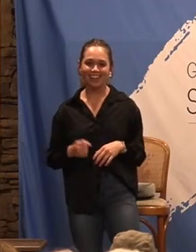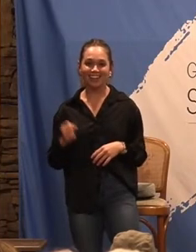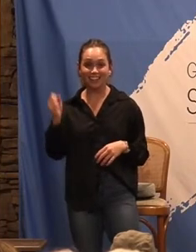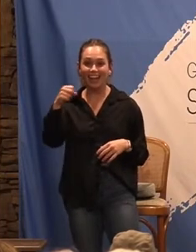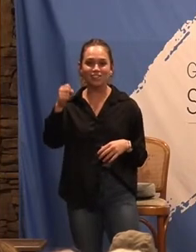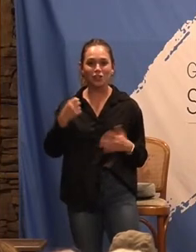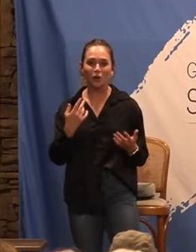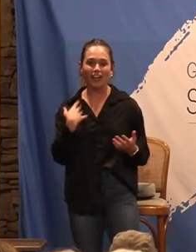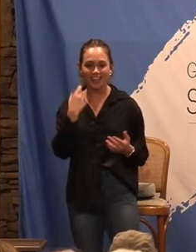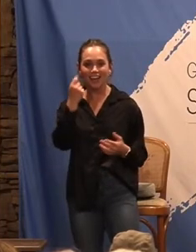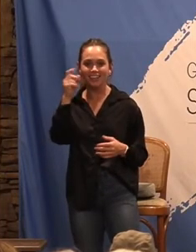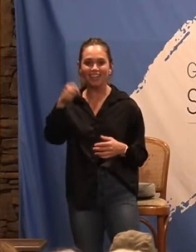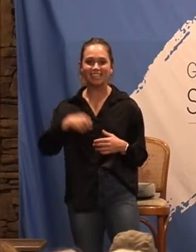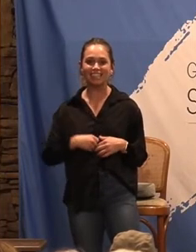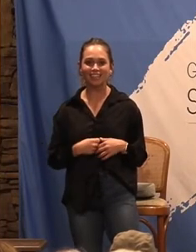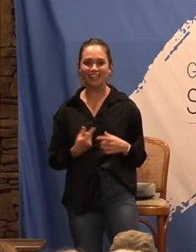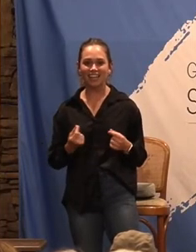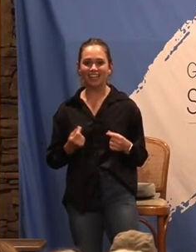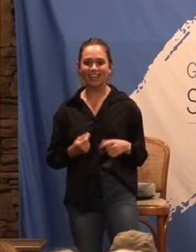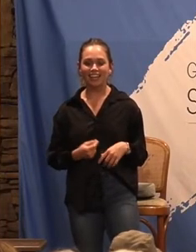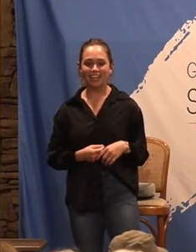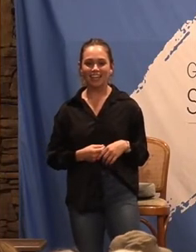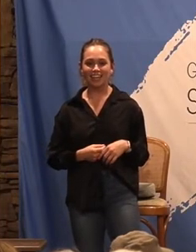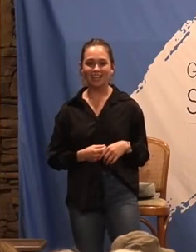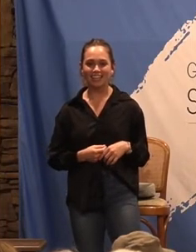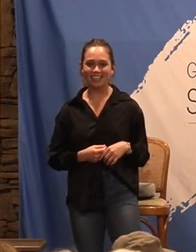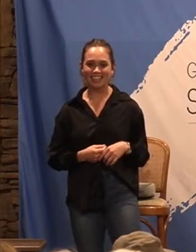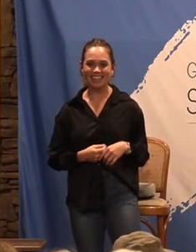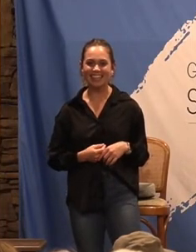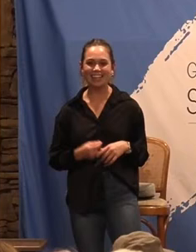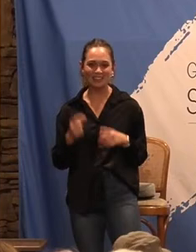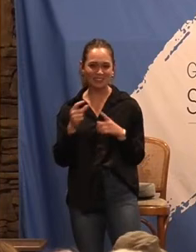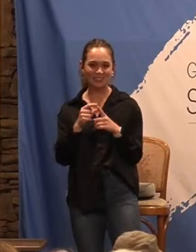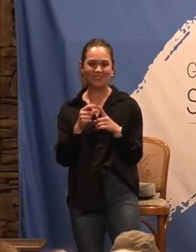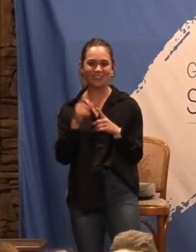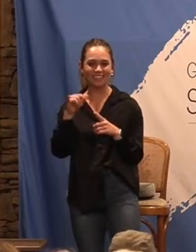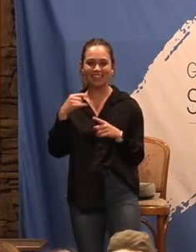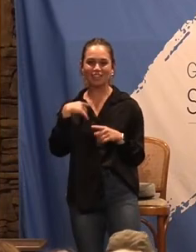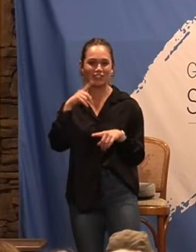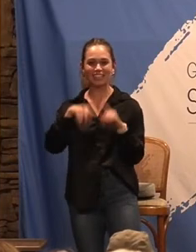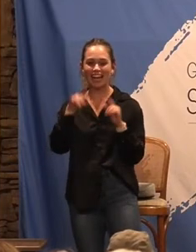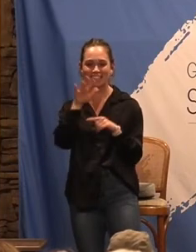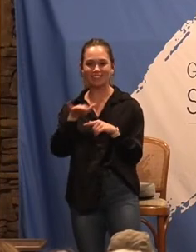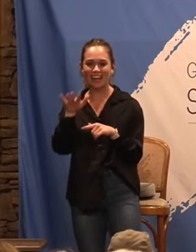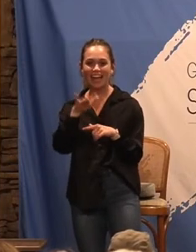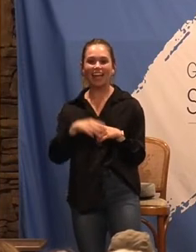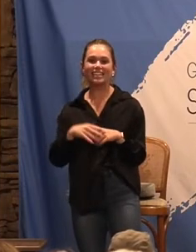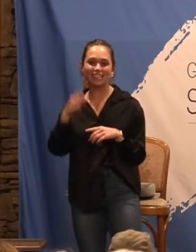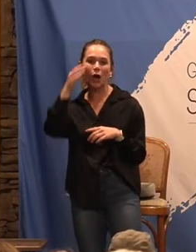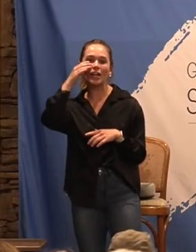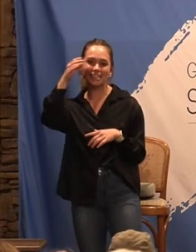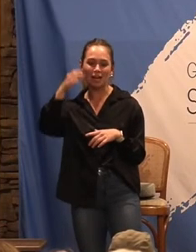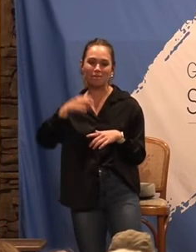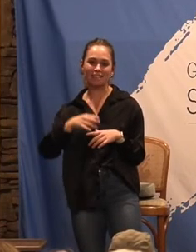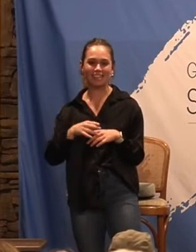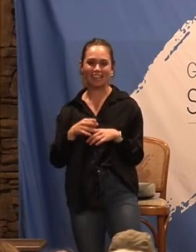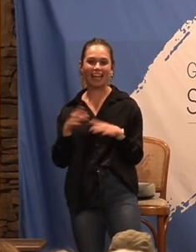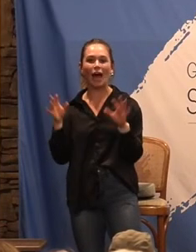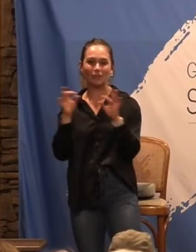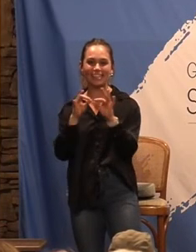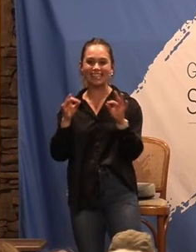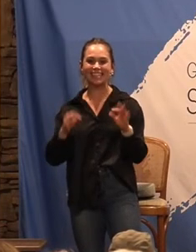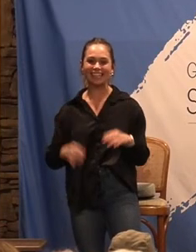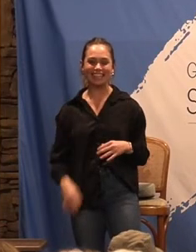question. There's no way in heck that you did that. Do you need a minute? Yes, no, I did. You was going 90 miles an hour with words that you can't spell. It's the concept that